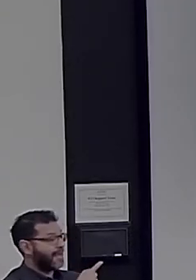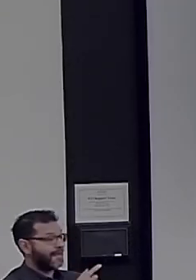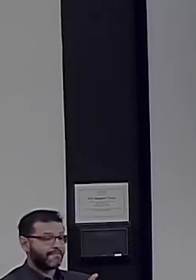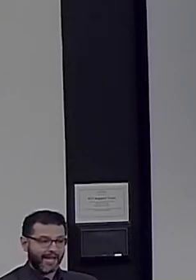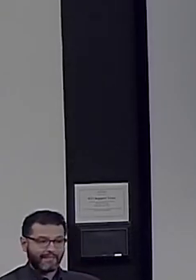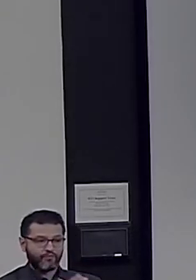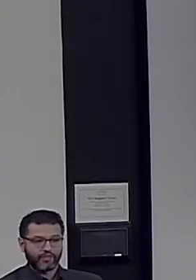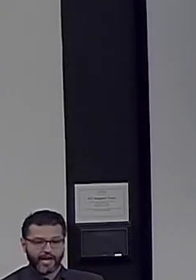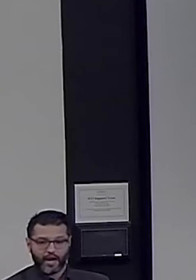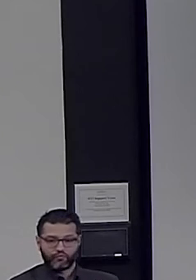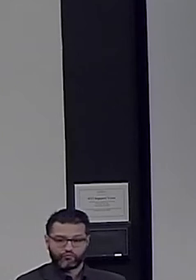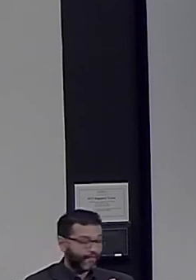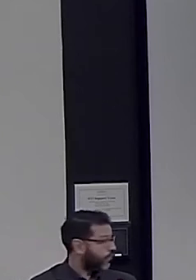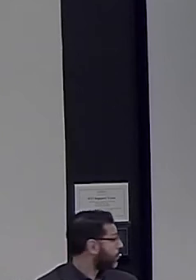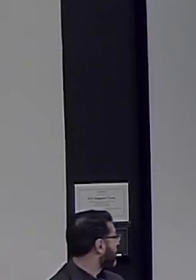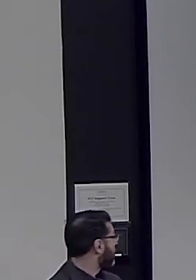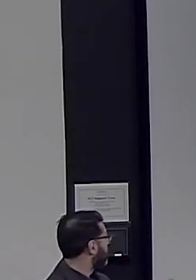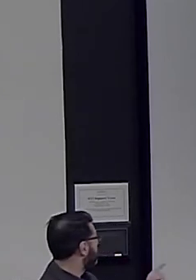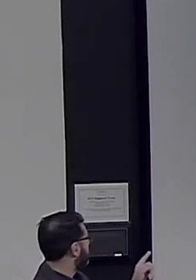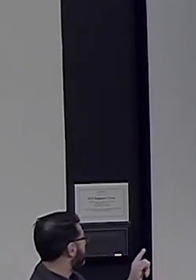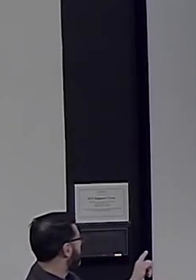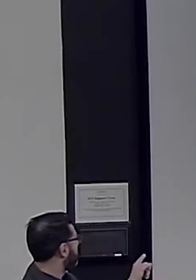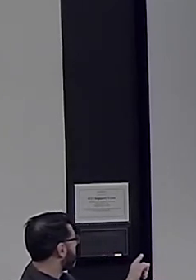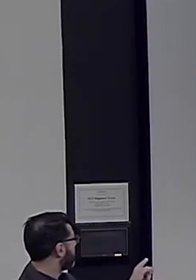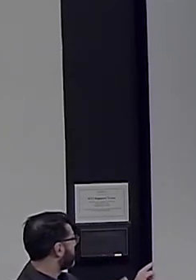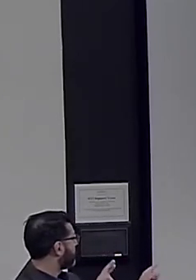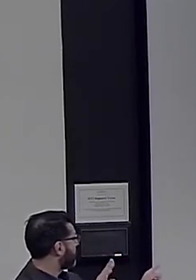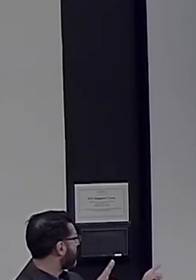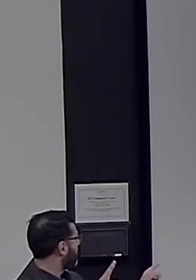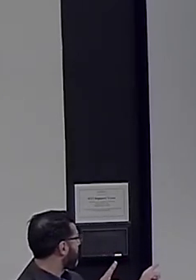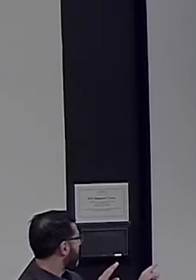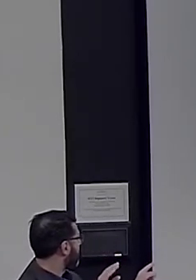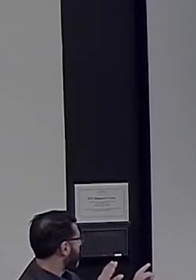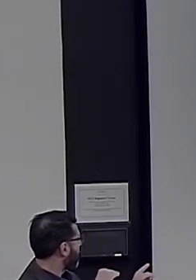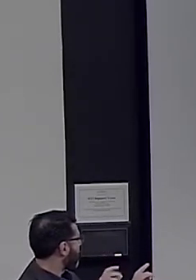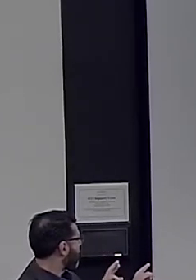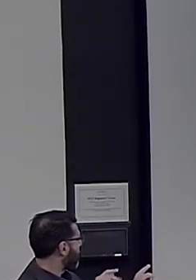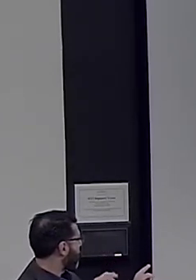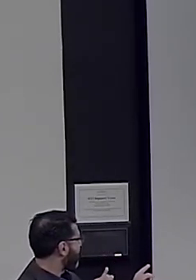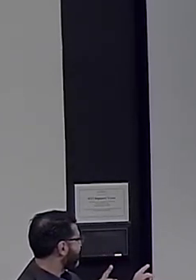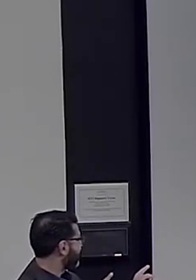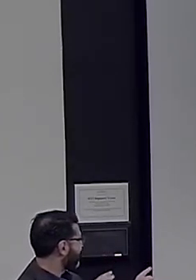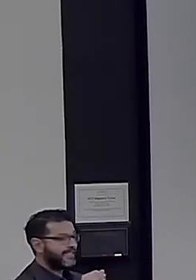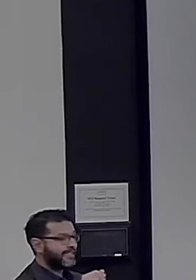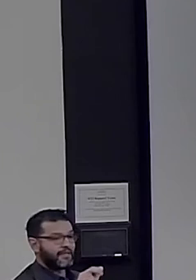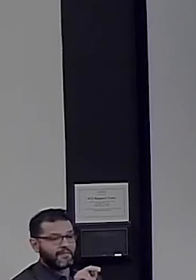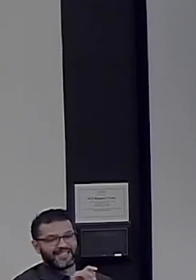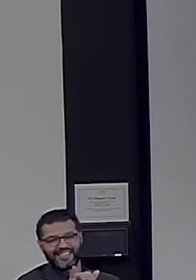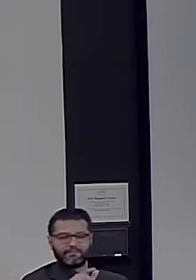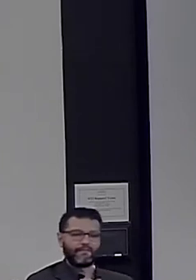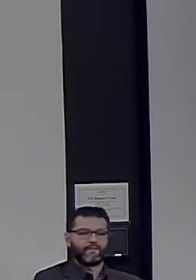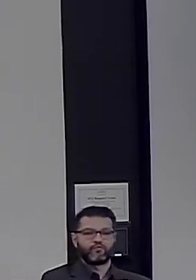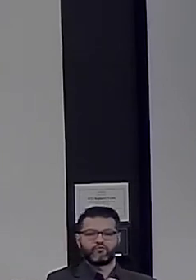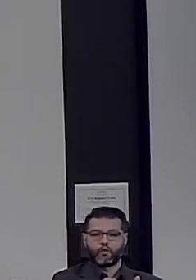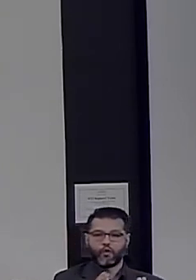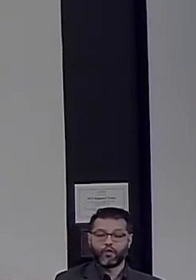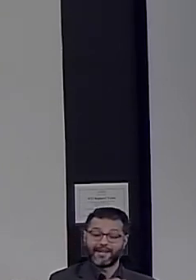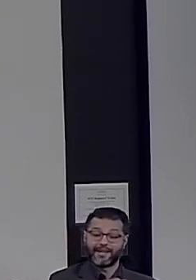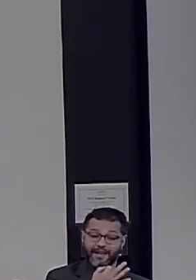Sylvia Ortiz-Montia is the is the first author so at the seven month and nine month post intervention